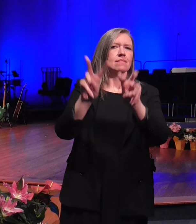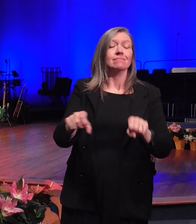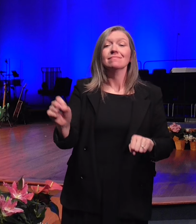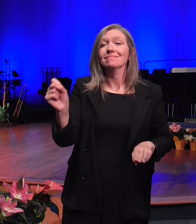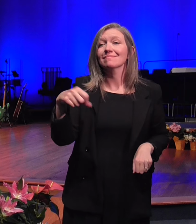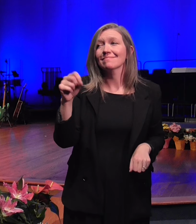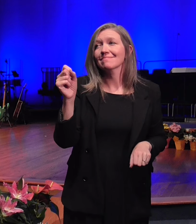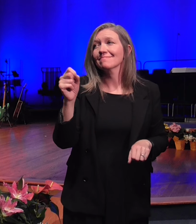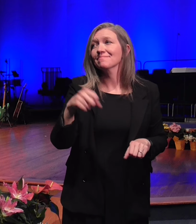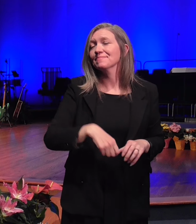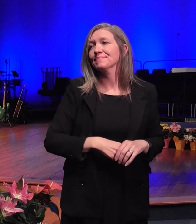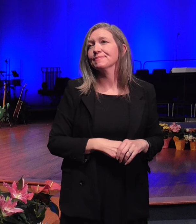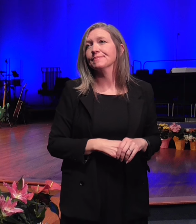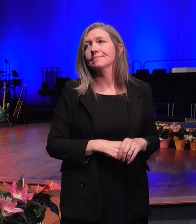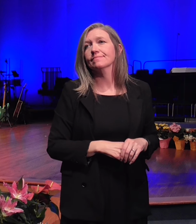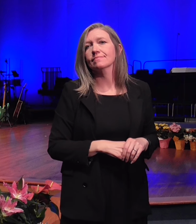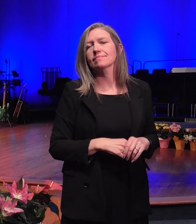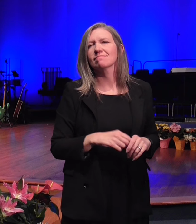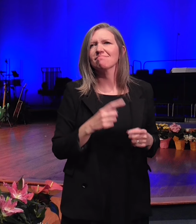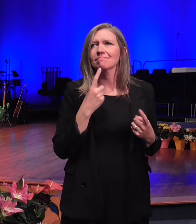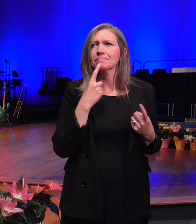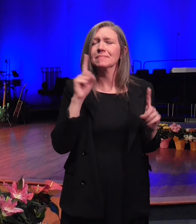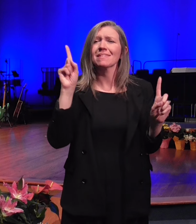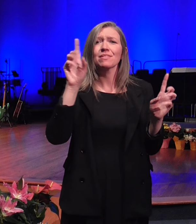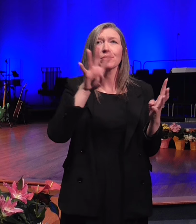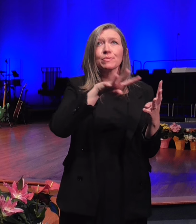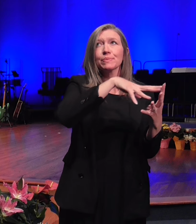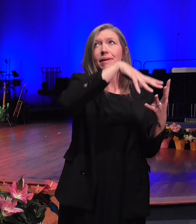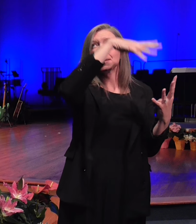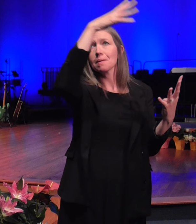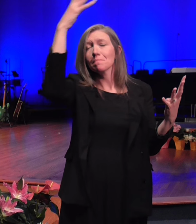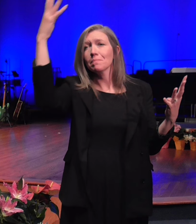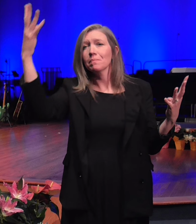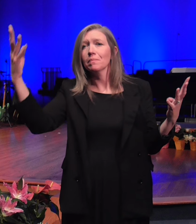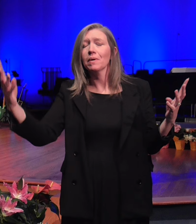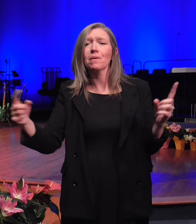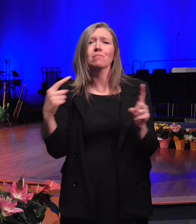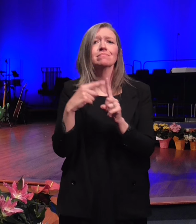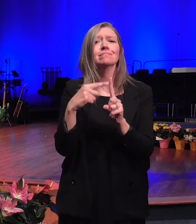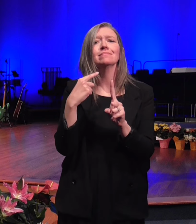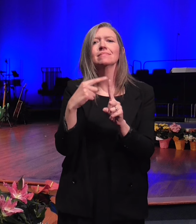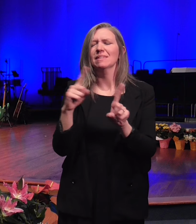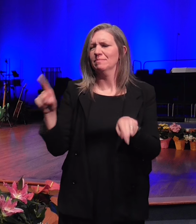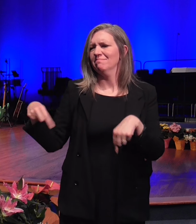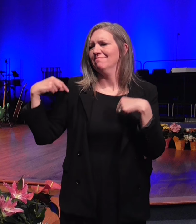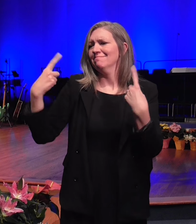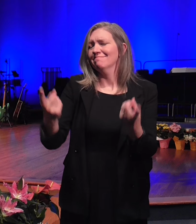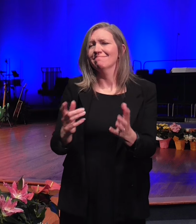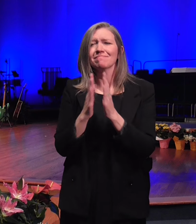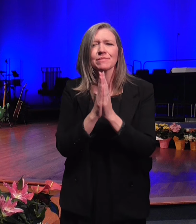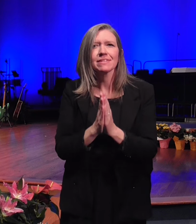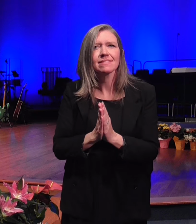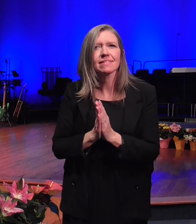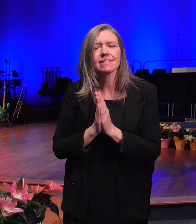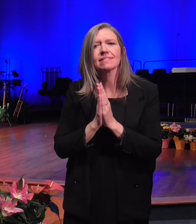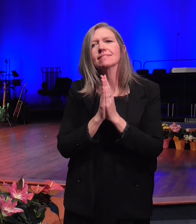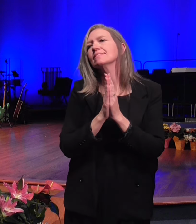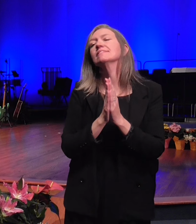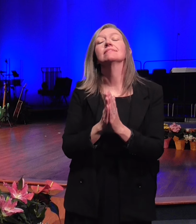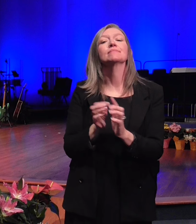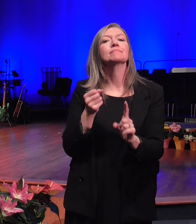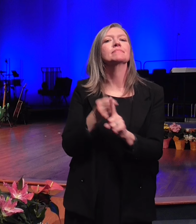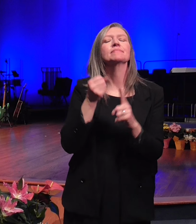Yes, here is the rainbow I've been praying for. It's gonna be